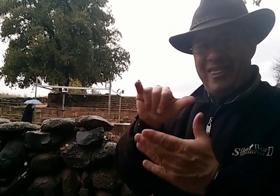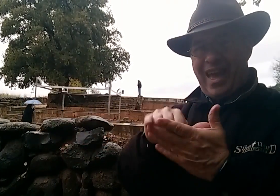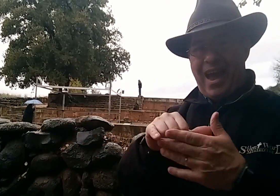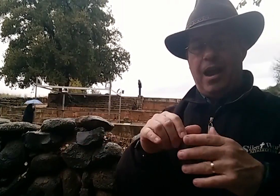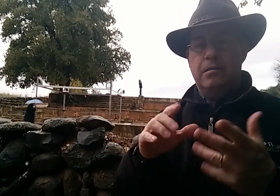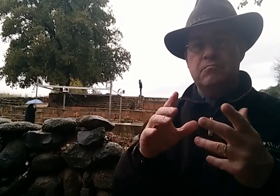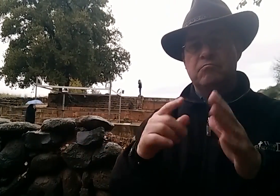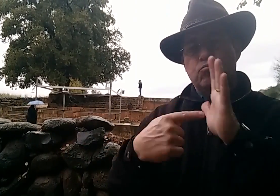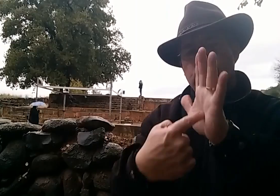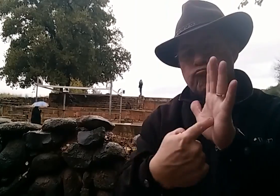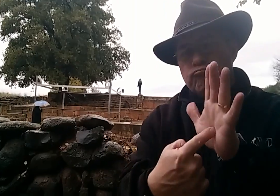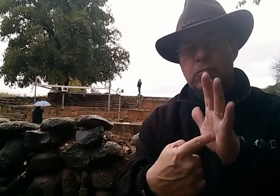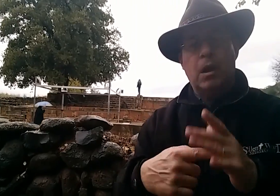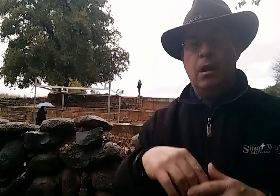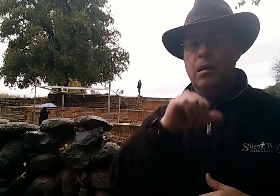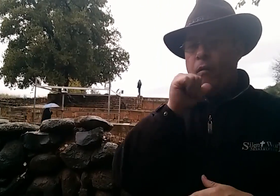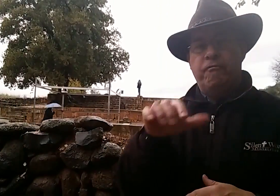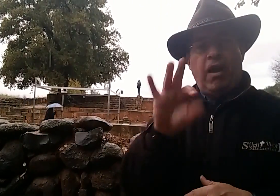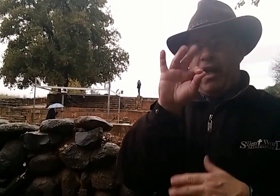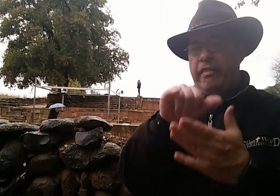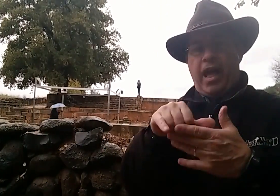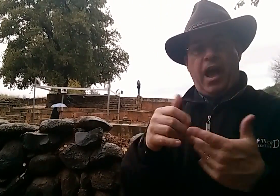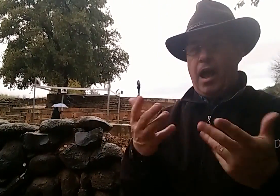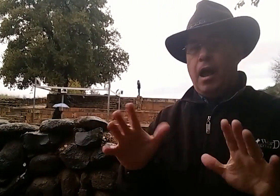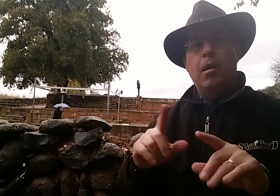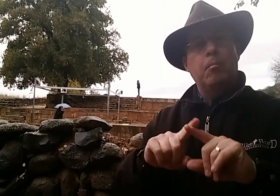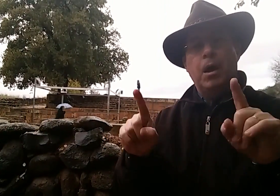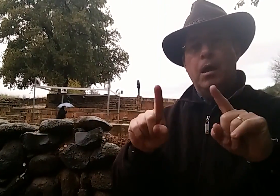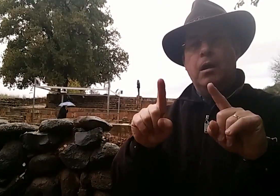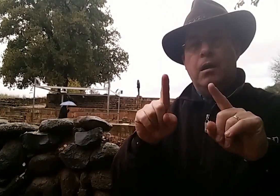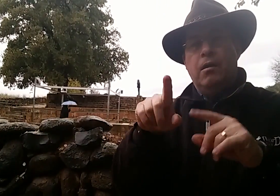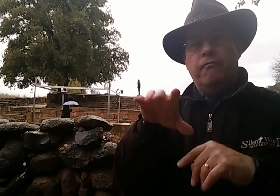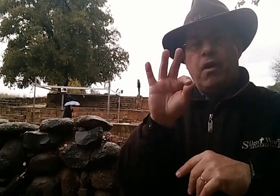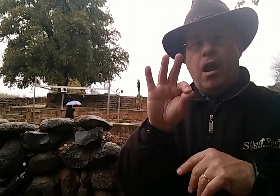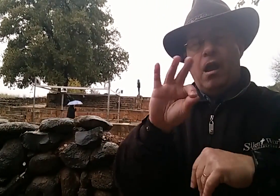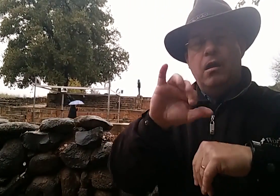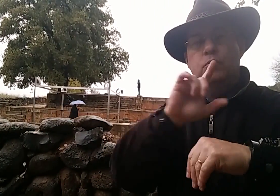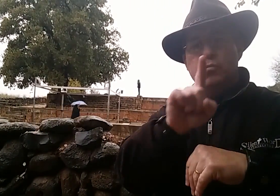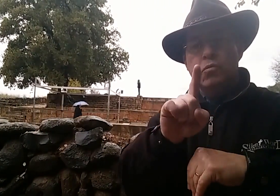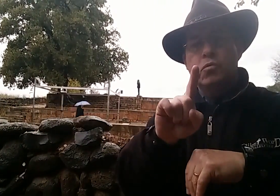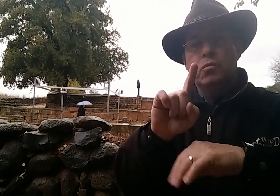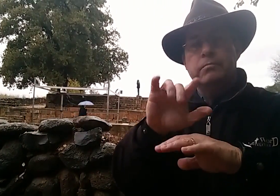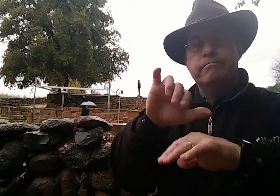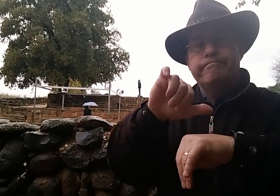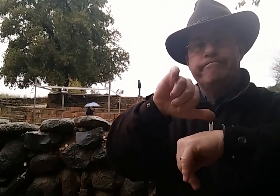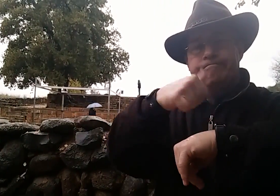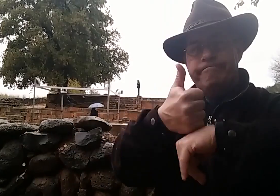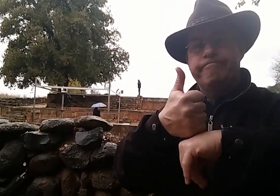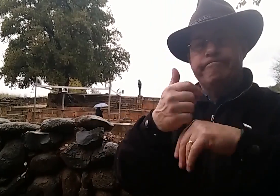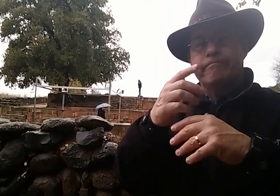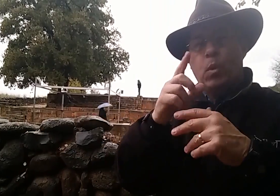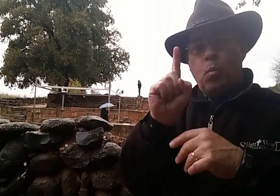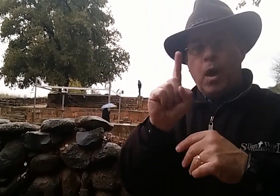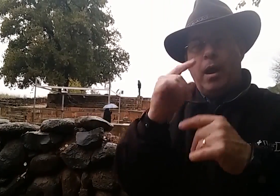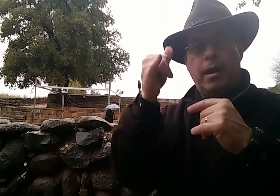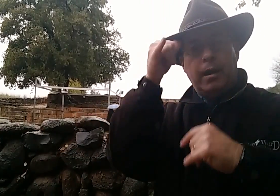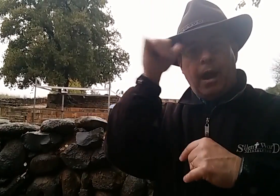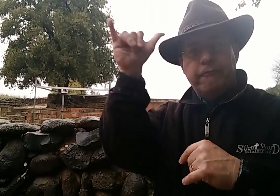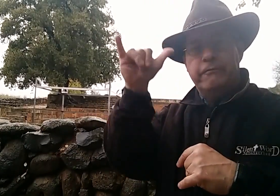four-horned altar area. This is a representation. It wasn't made of metal, of course, but this is the